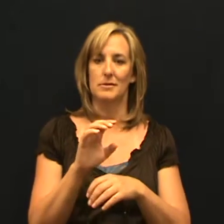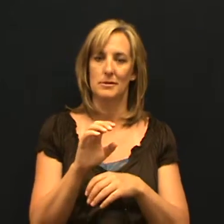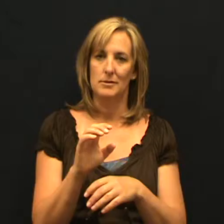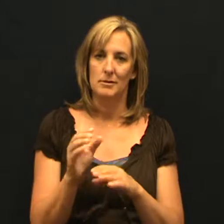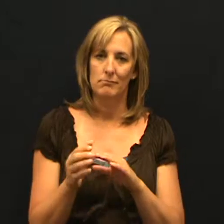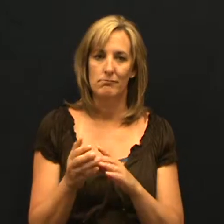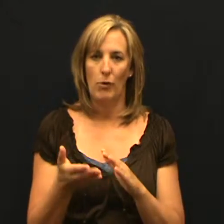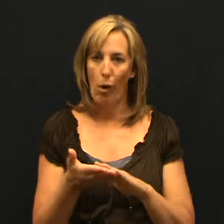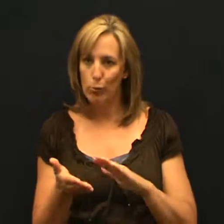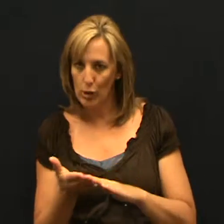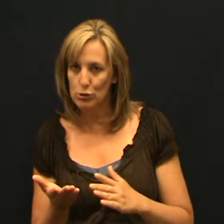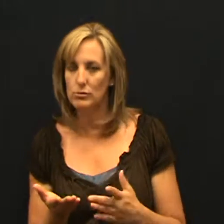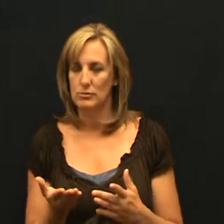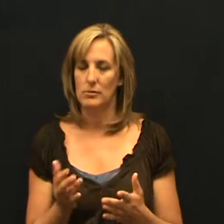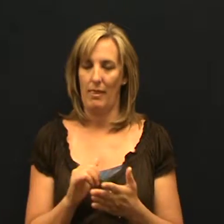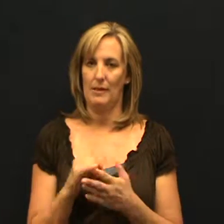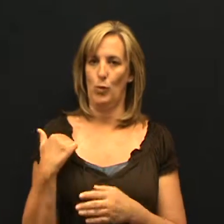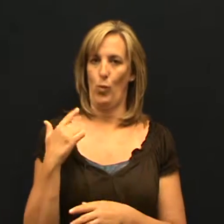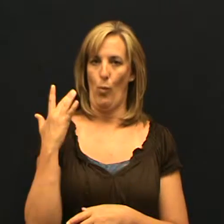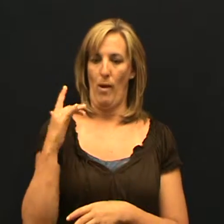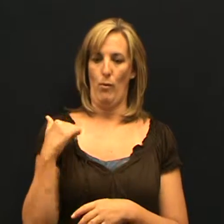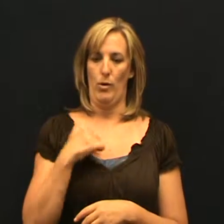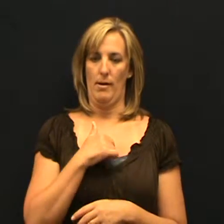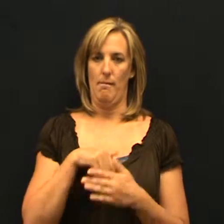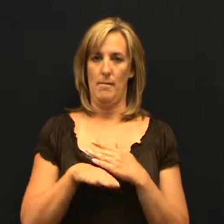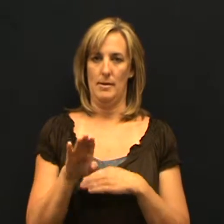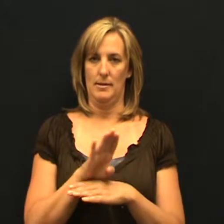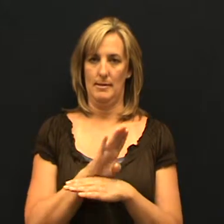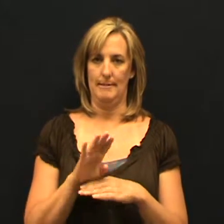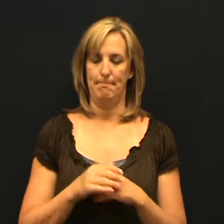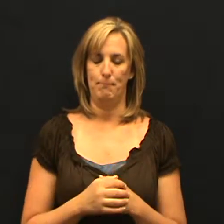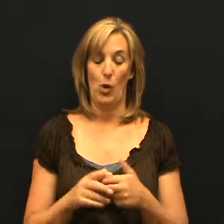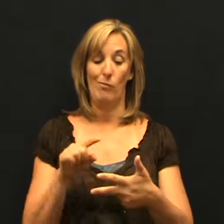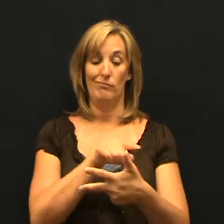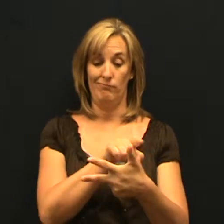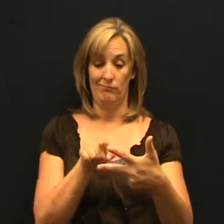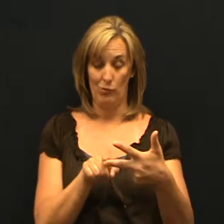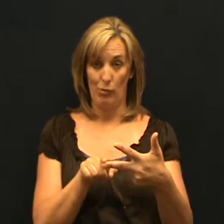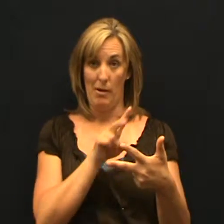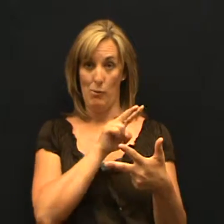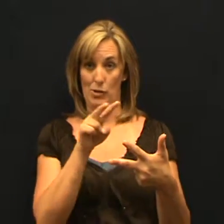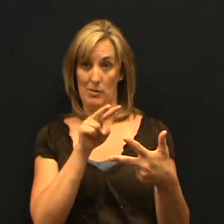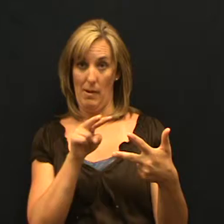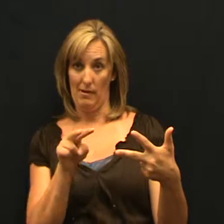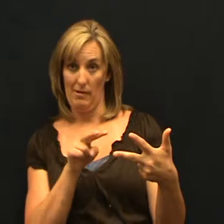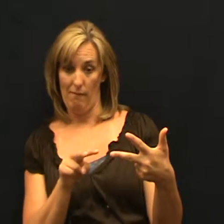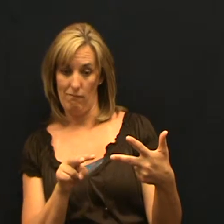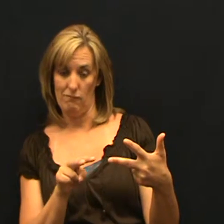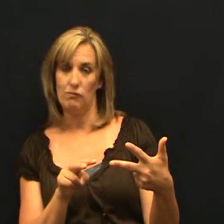anyway, so those are the 3 perspectives. Operations are our day-to-day activities